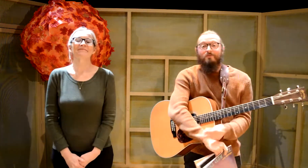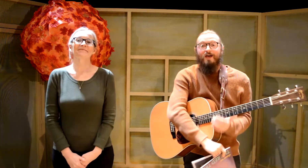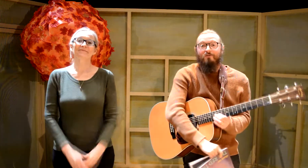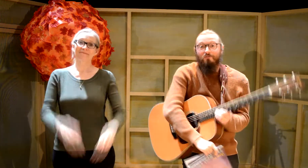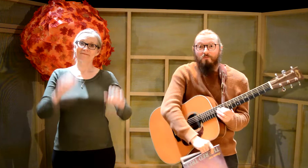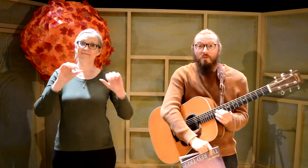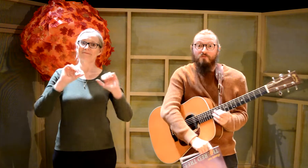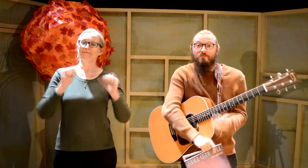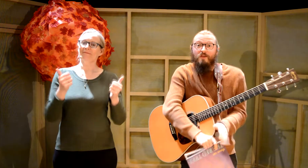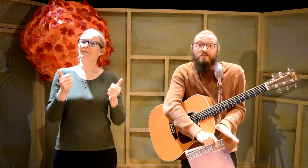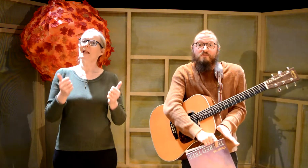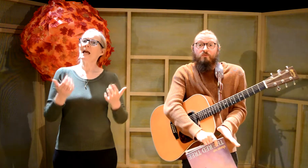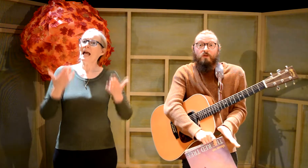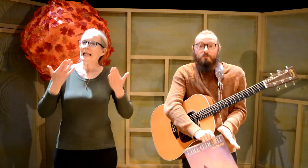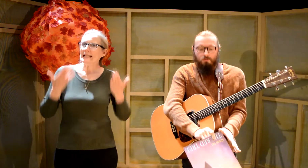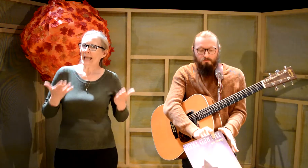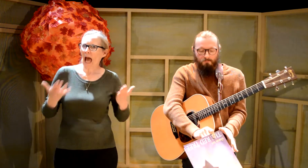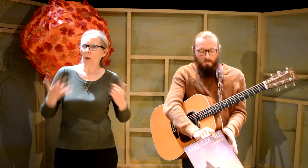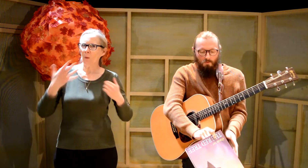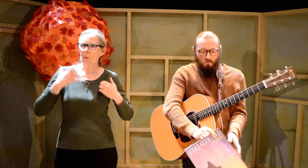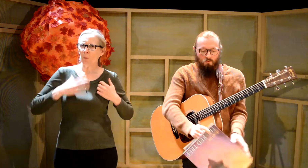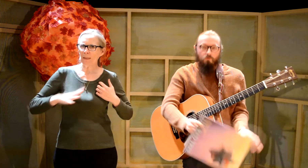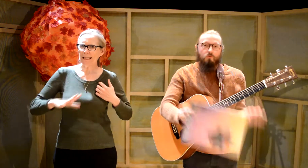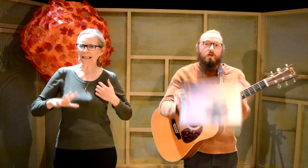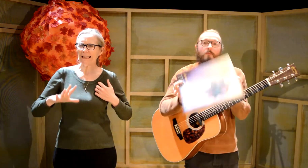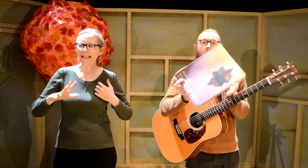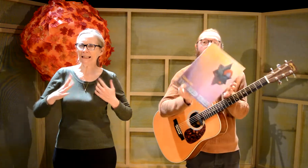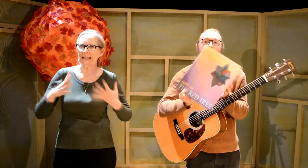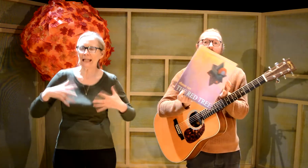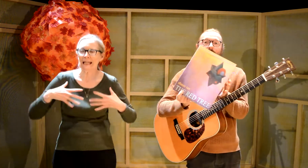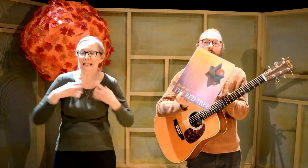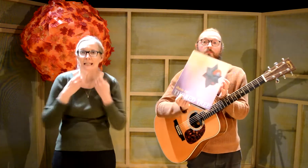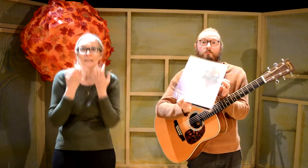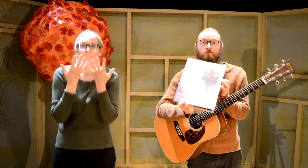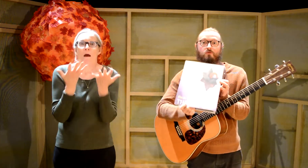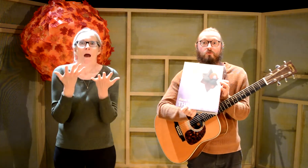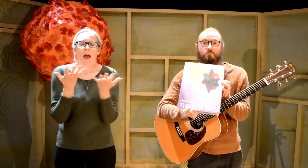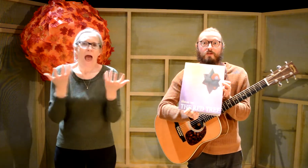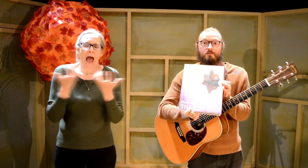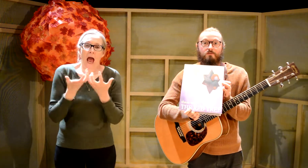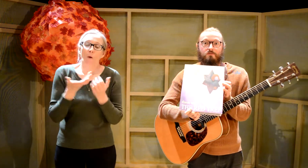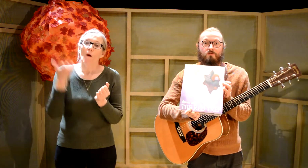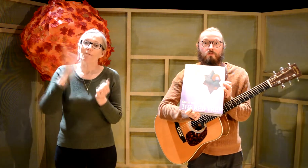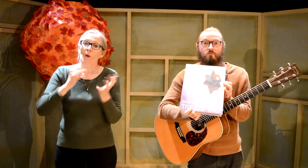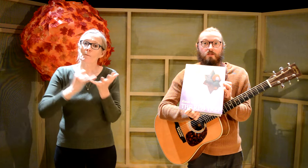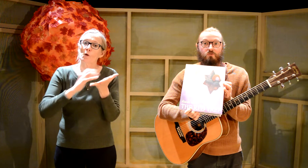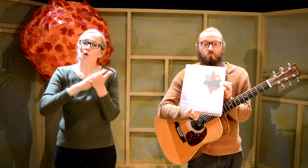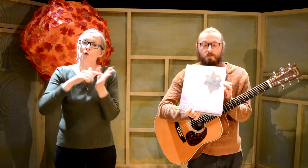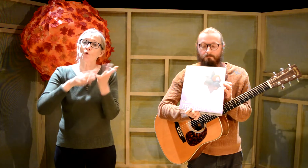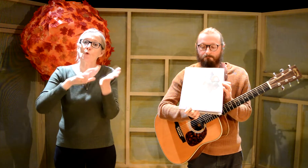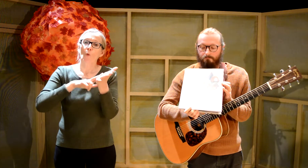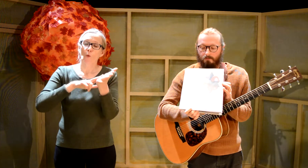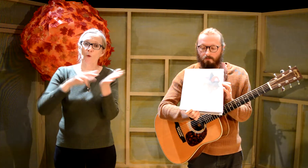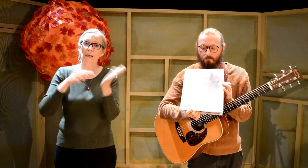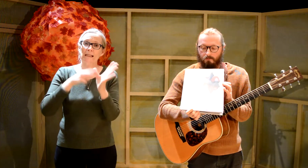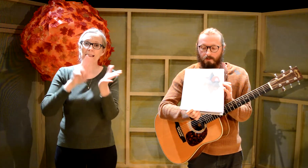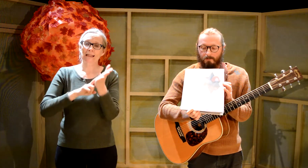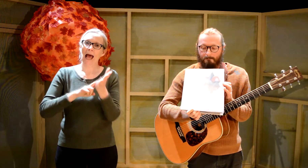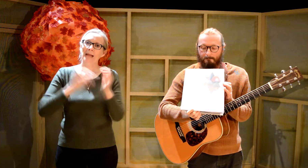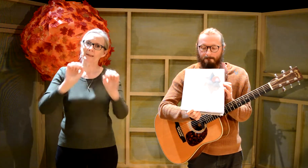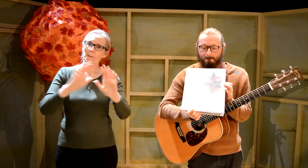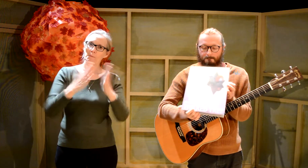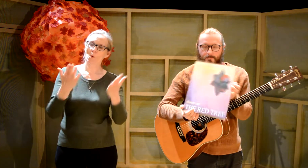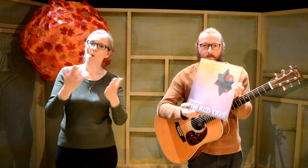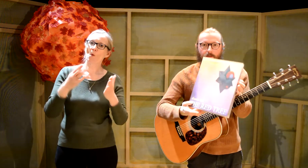Okay, so now for a bit of inspiration, we're going to look at a page from Shaun Tan's The Red Tree.